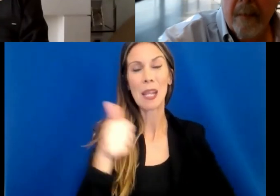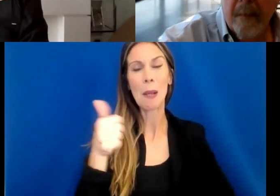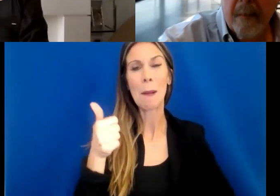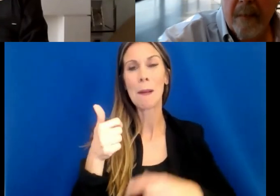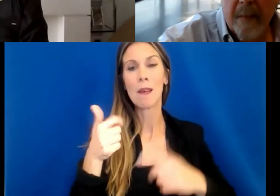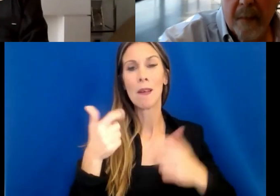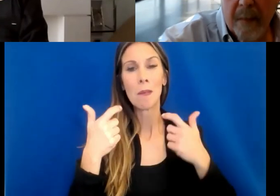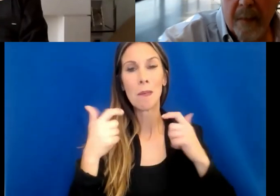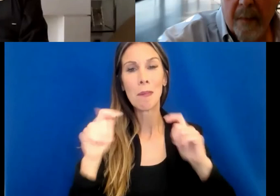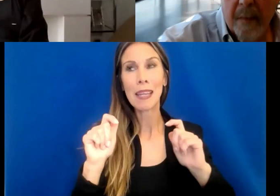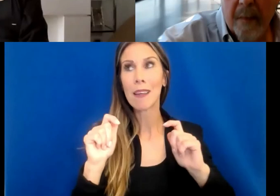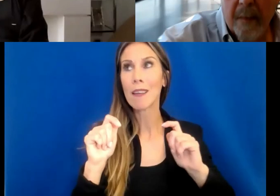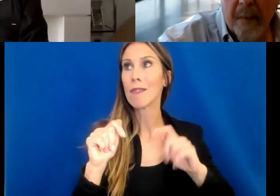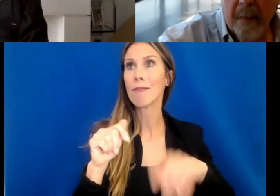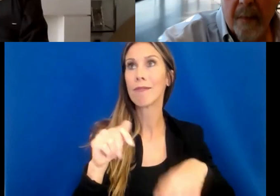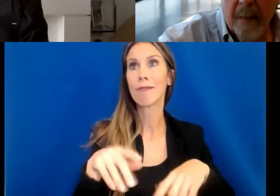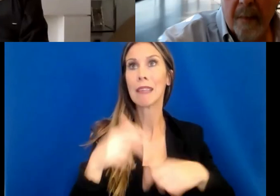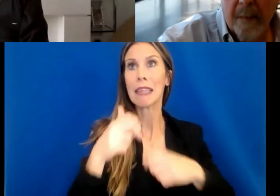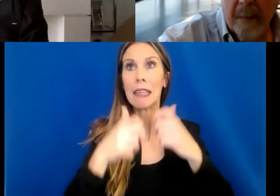general interest,